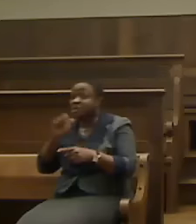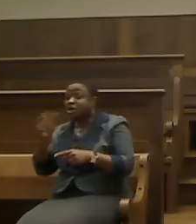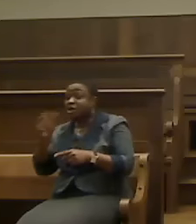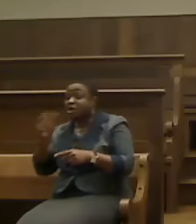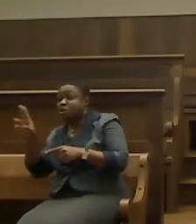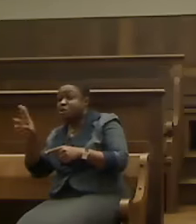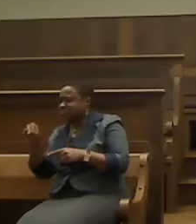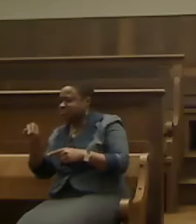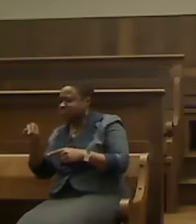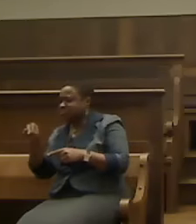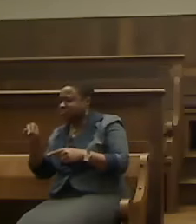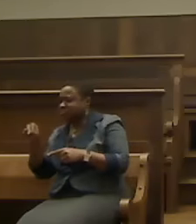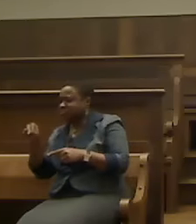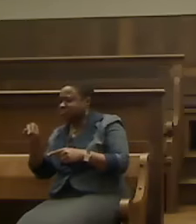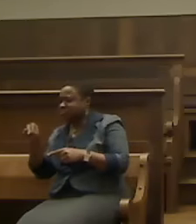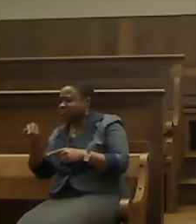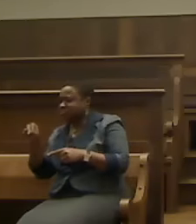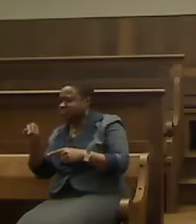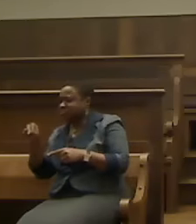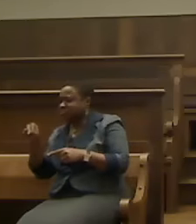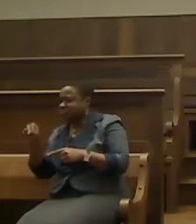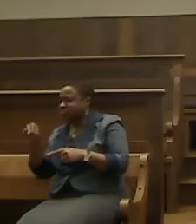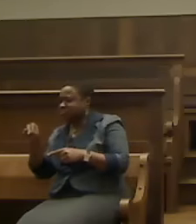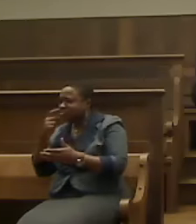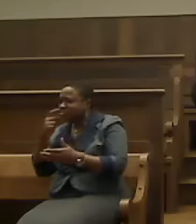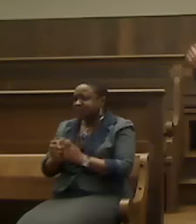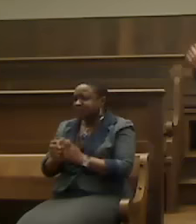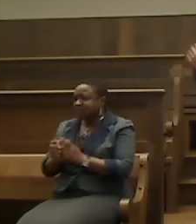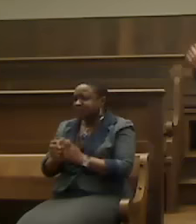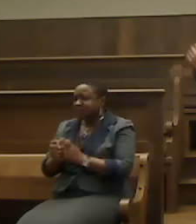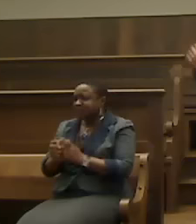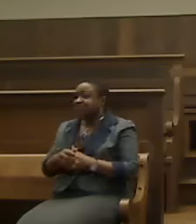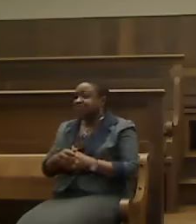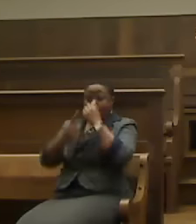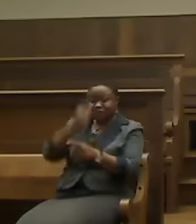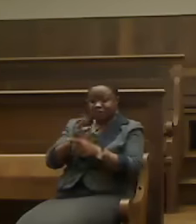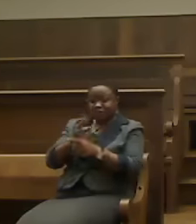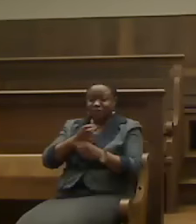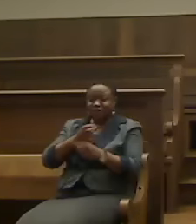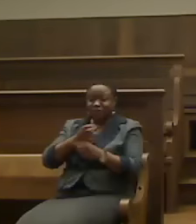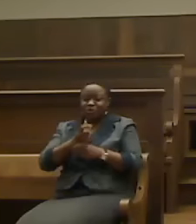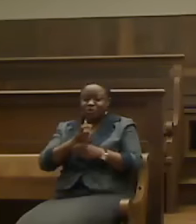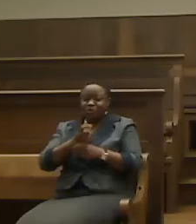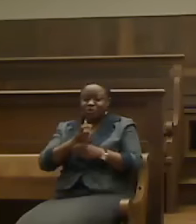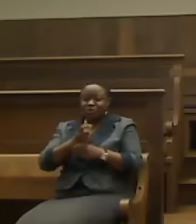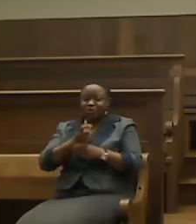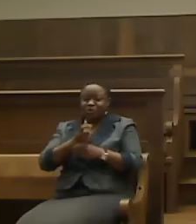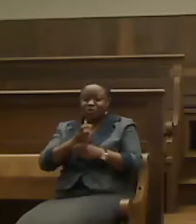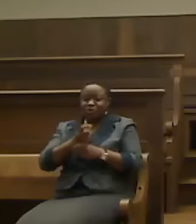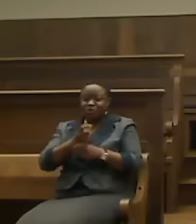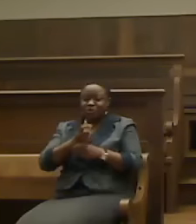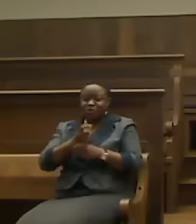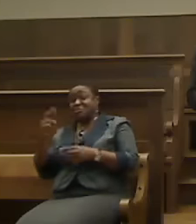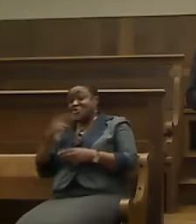they noticed that the behavior changed. And one joked to the other, one brother joked to the other and said, hey, must be that non-GM